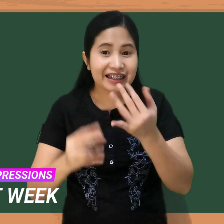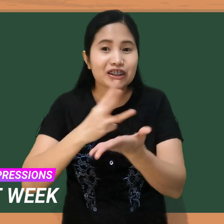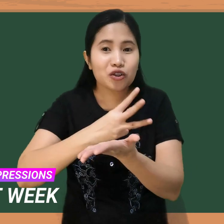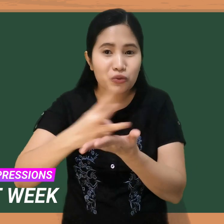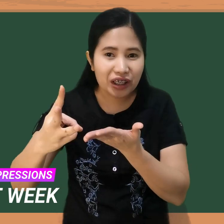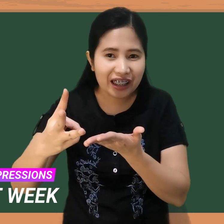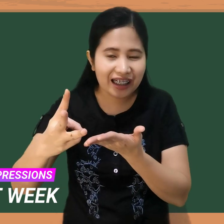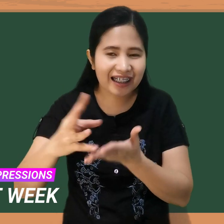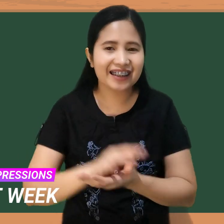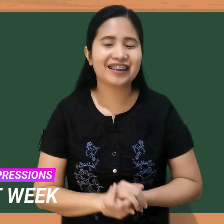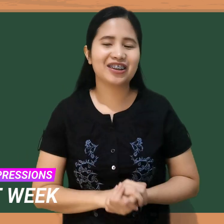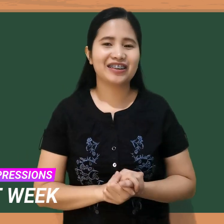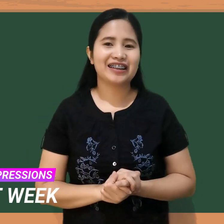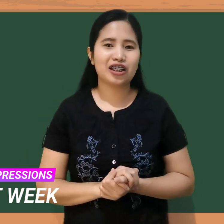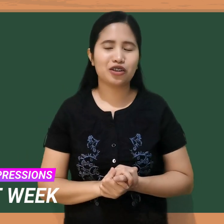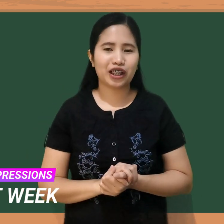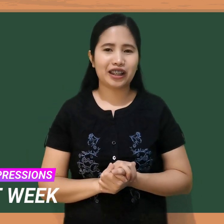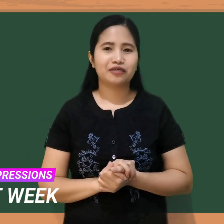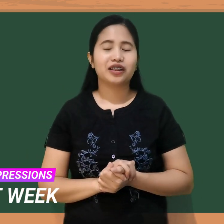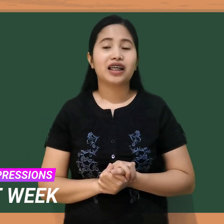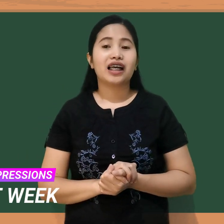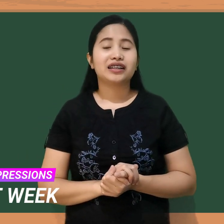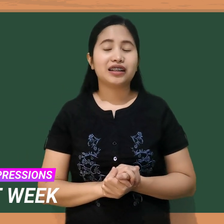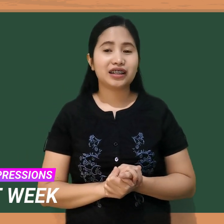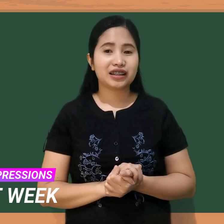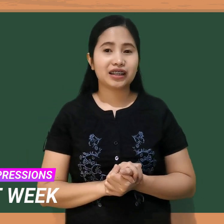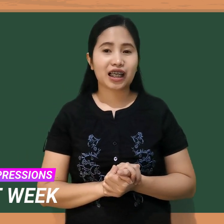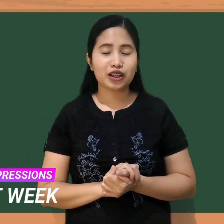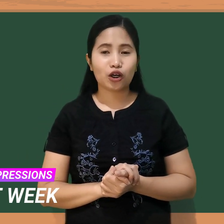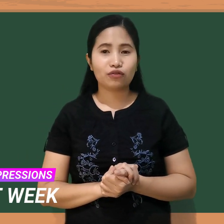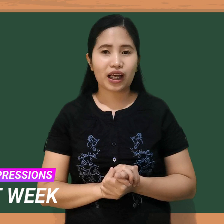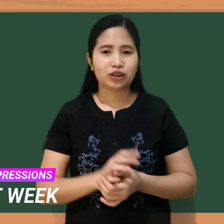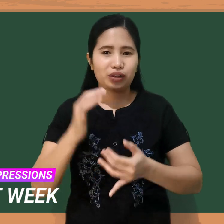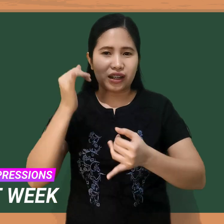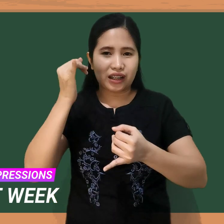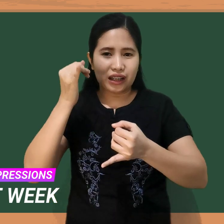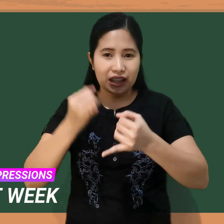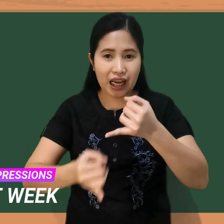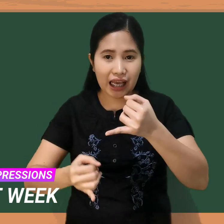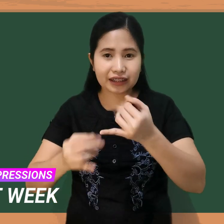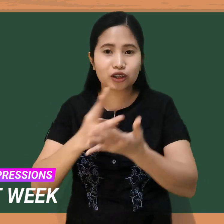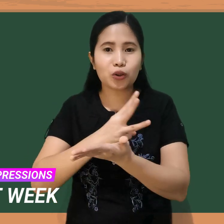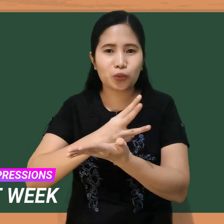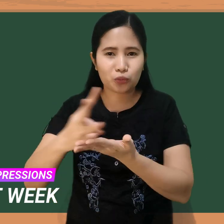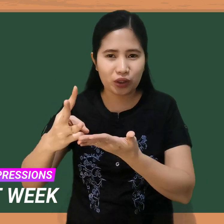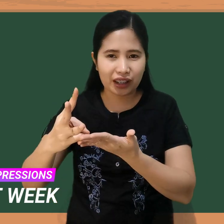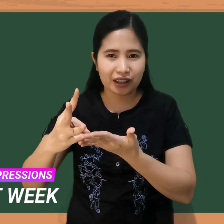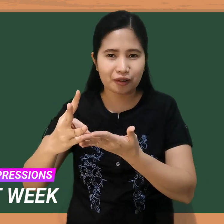Last week. Okay. This is the sign of last week. Last week.